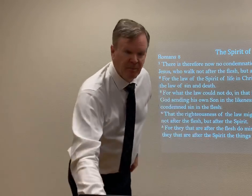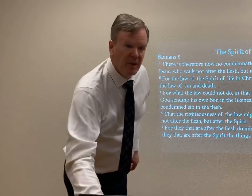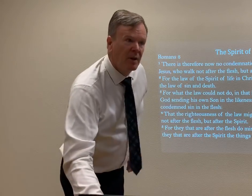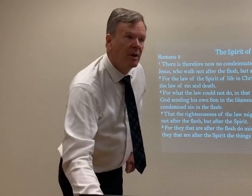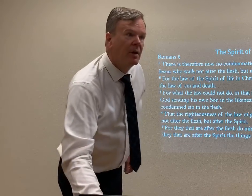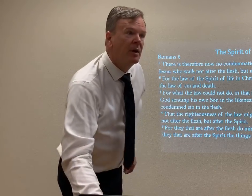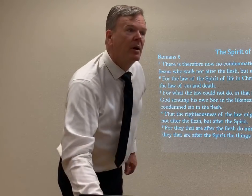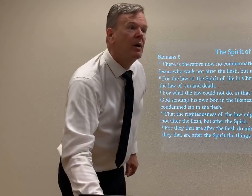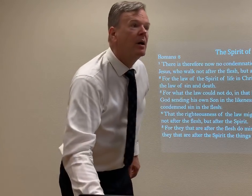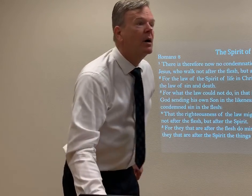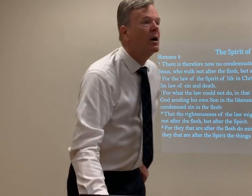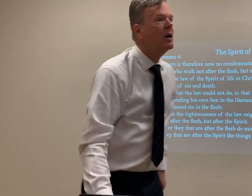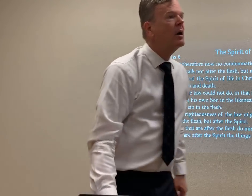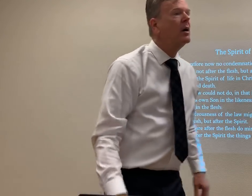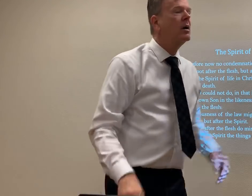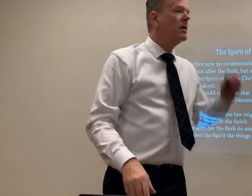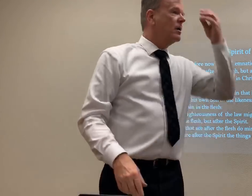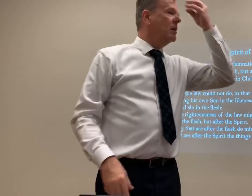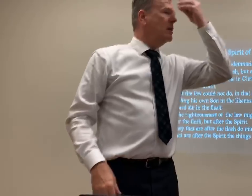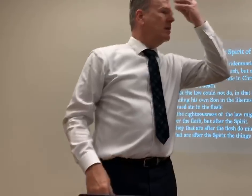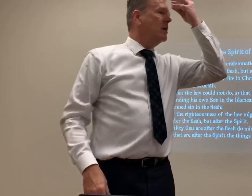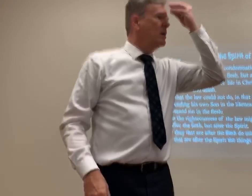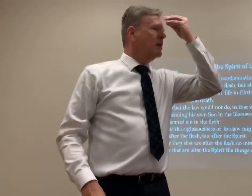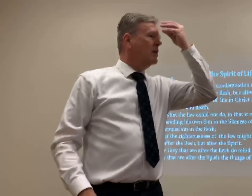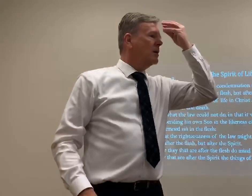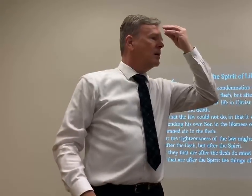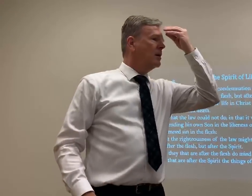But they that are after the Spirit, the things of the Spirit.